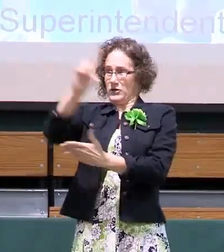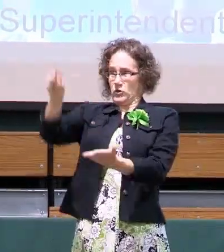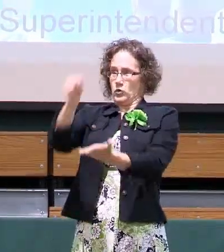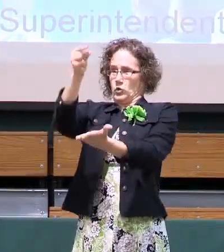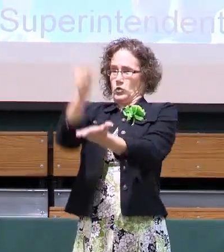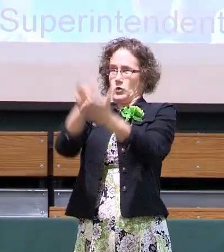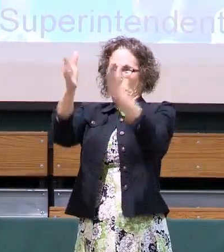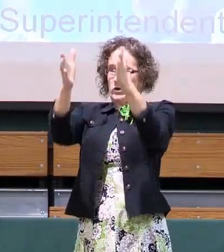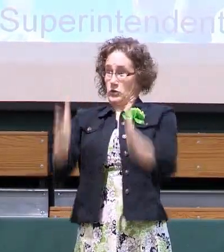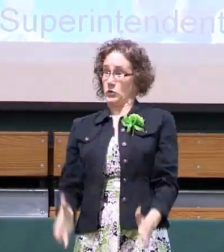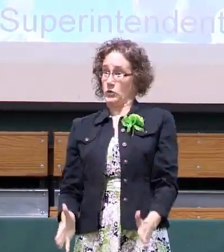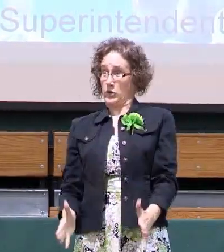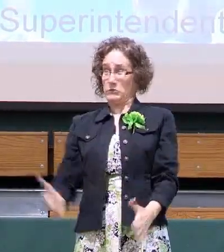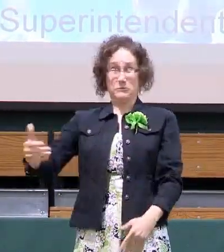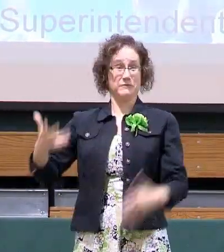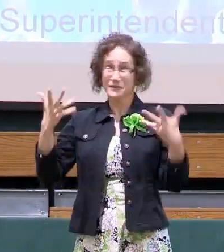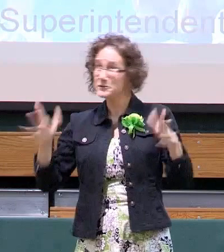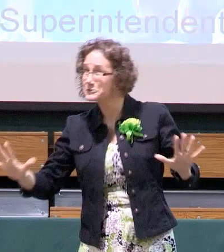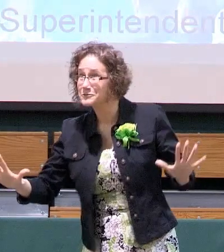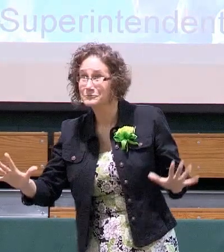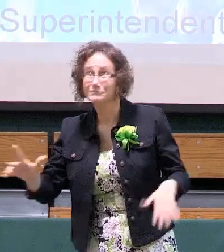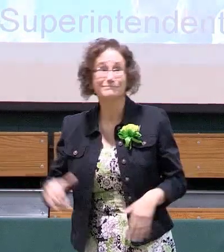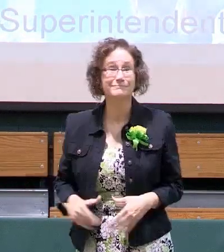Former GSD graduates.